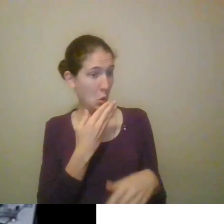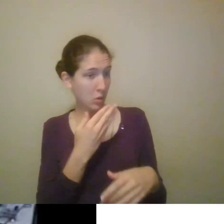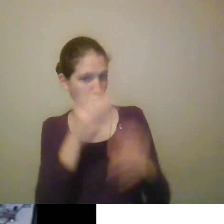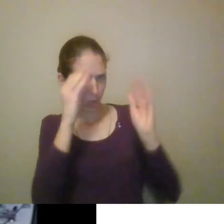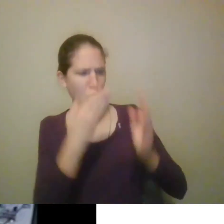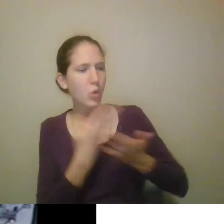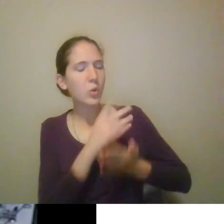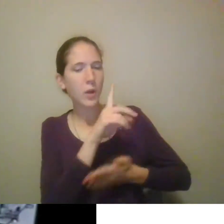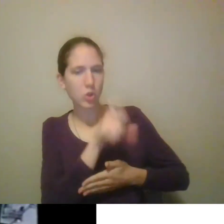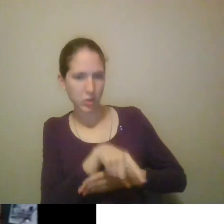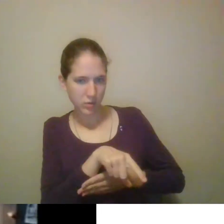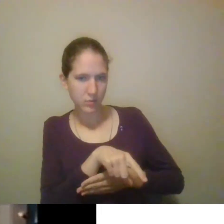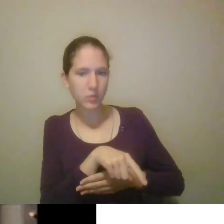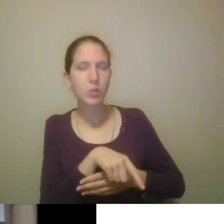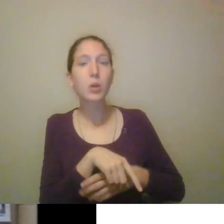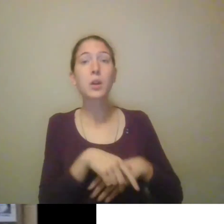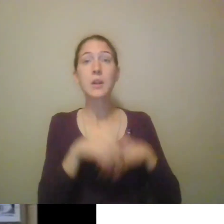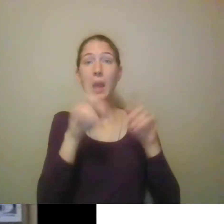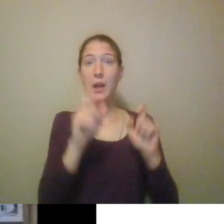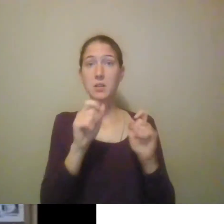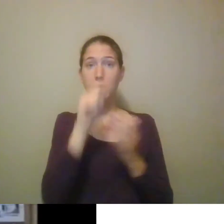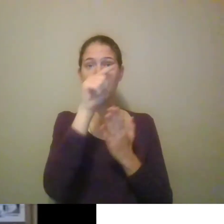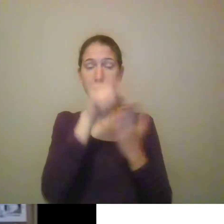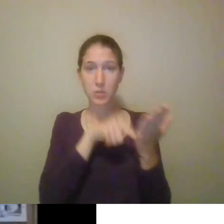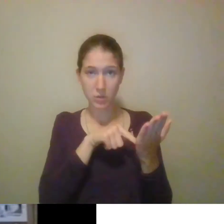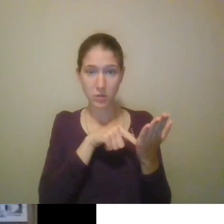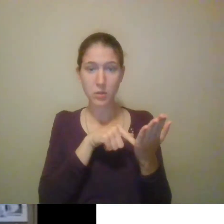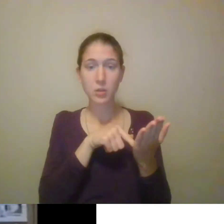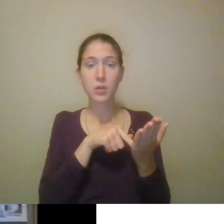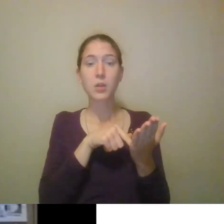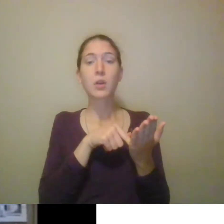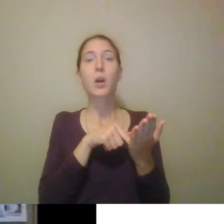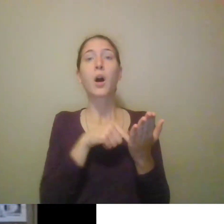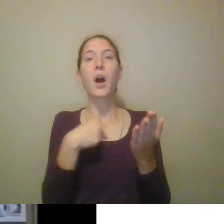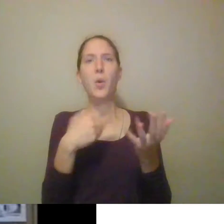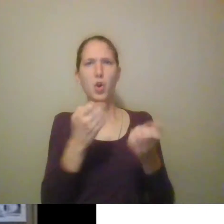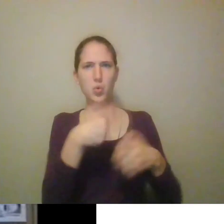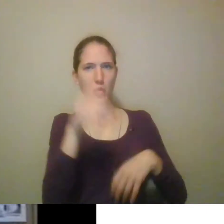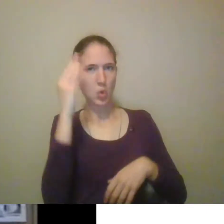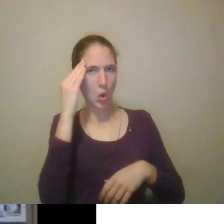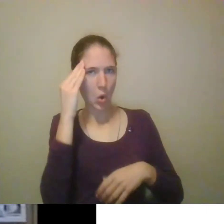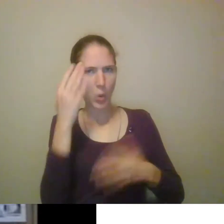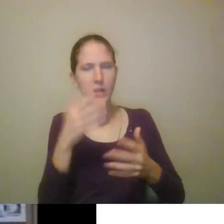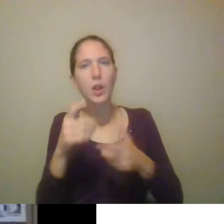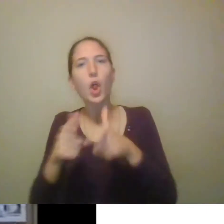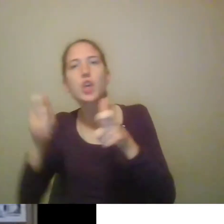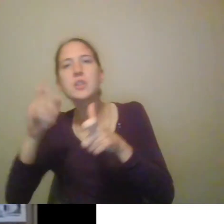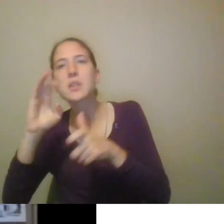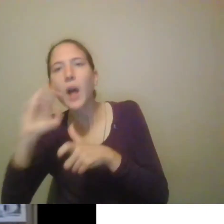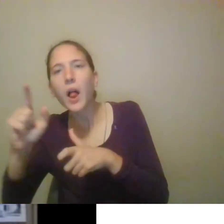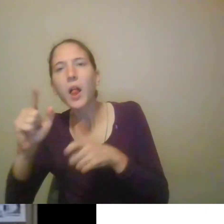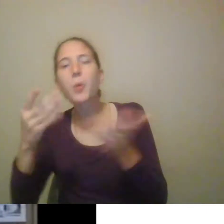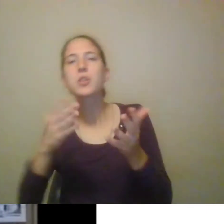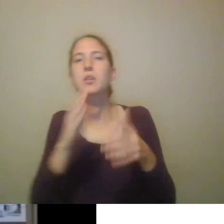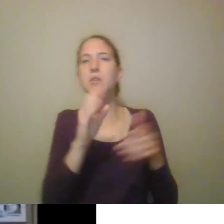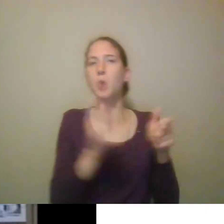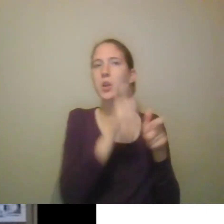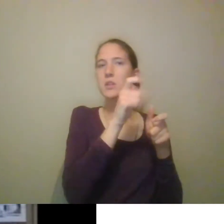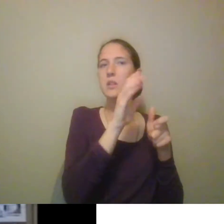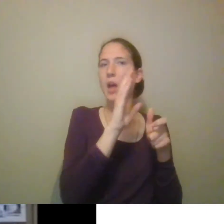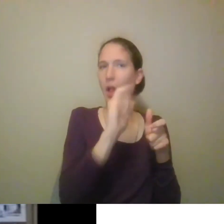a test, what I would know is basically what is the largest and what are the smallest. And the fact that most